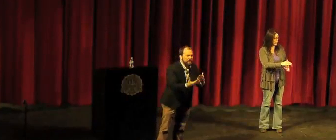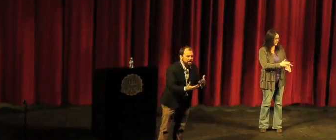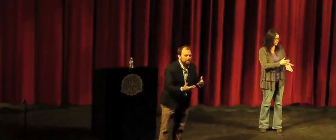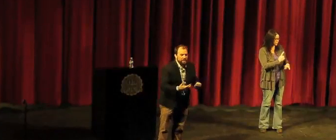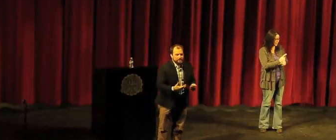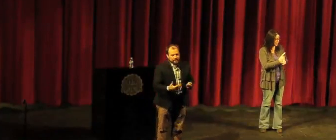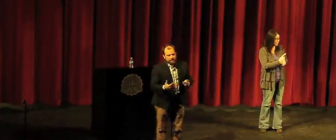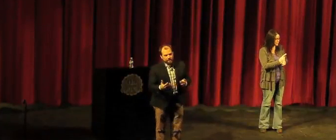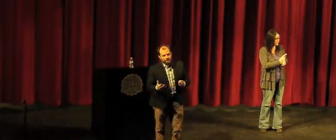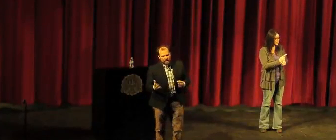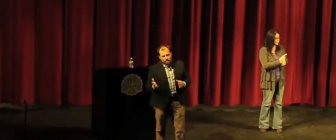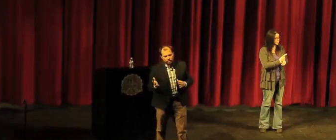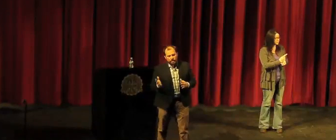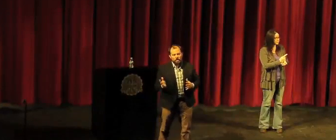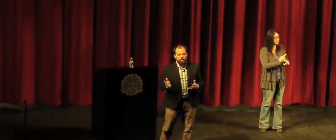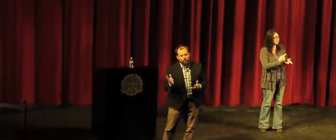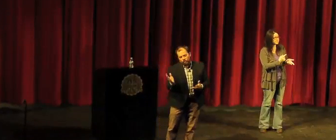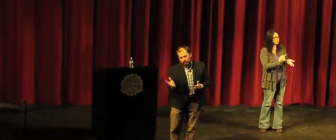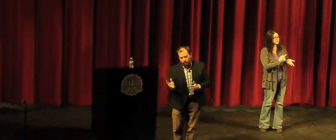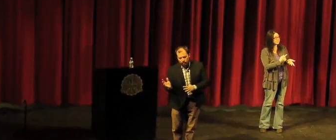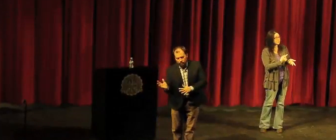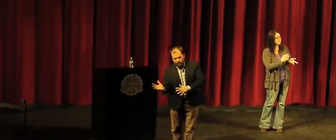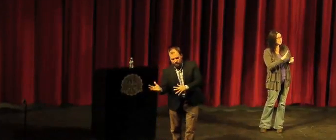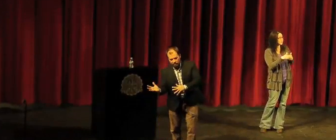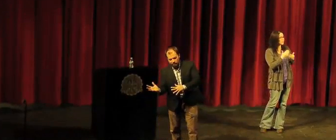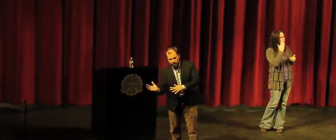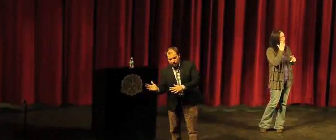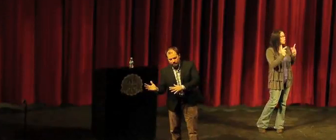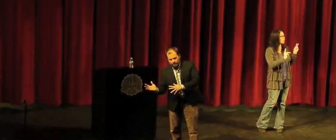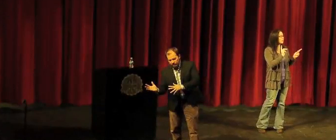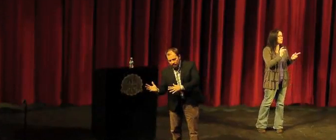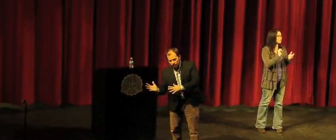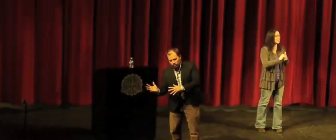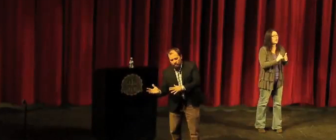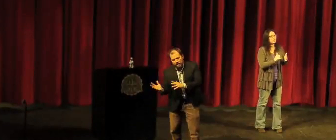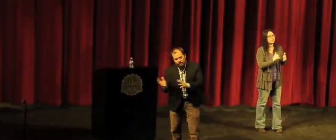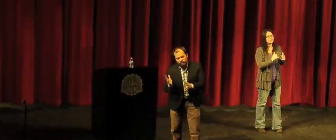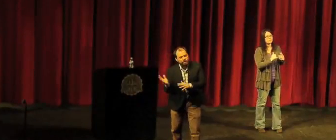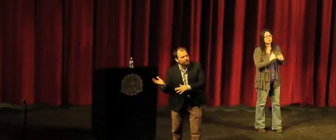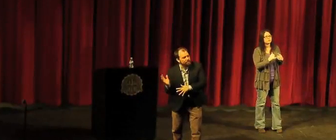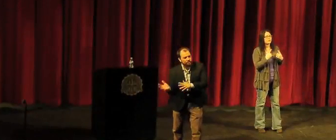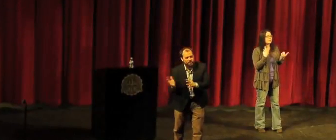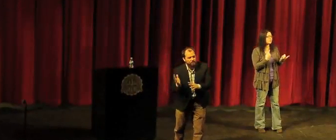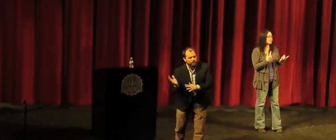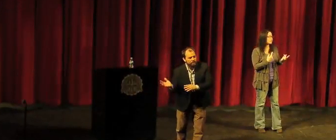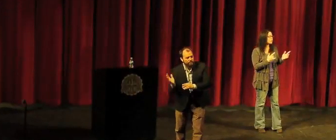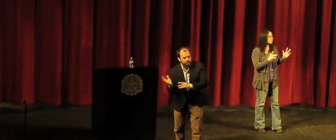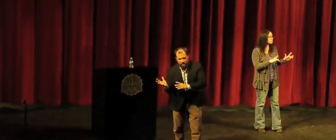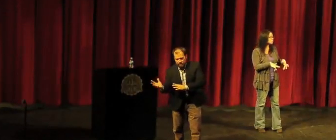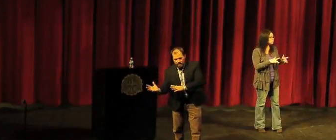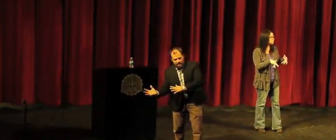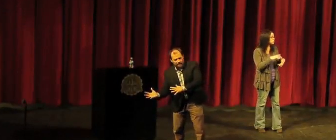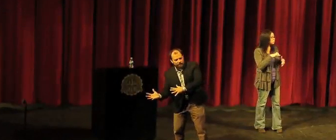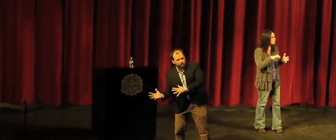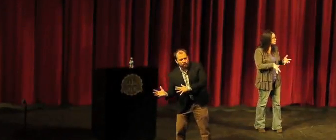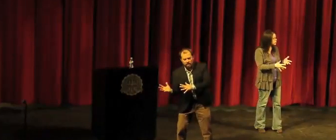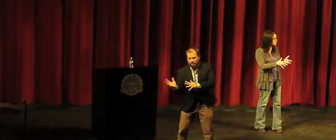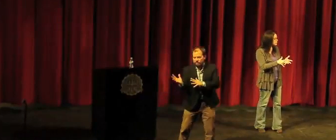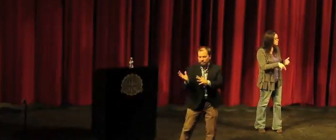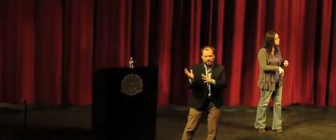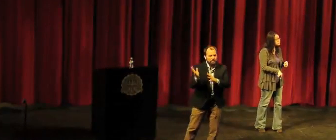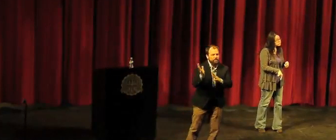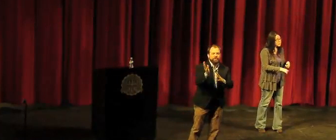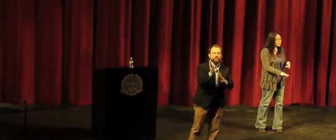So you keep, so we all know folks who've been sort of, you know, cradle Christians of some stripe, and they grew